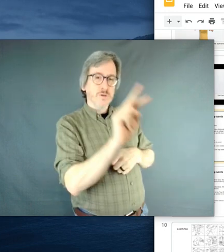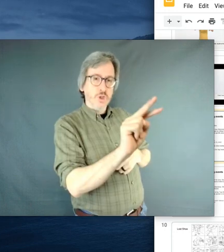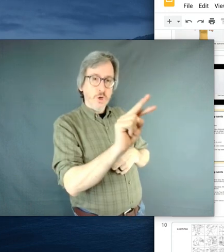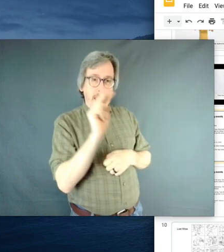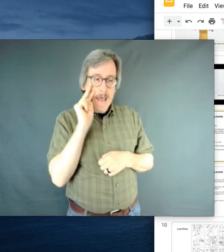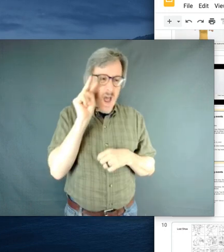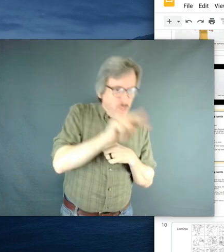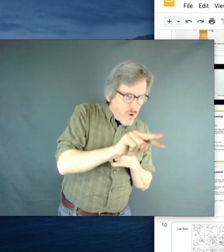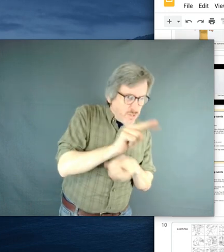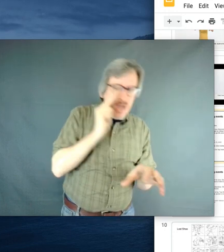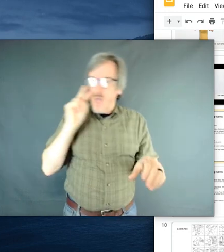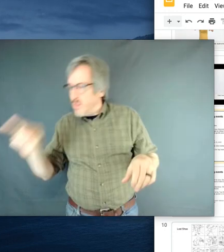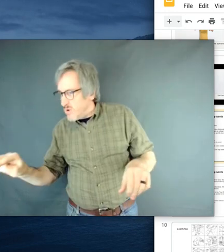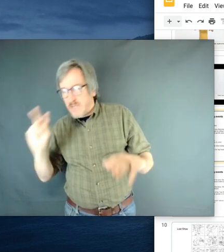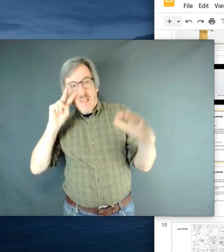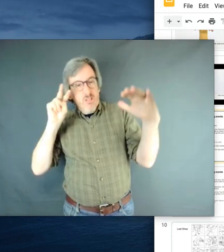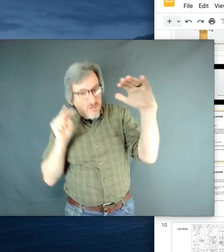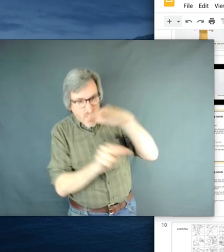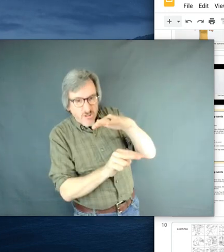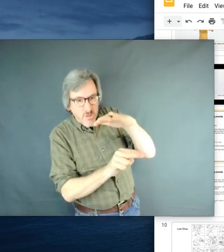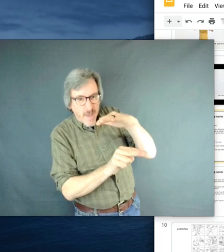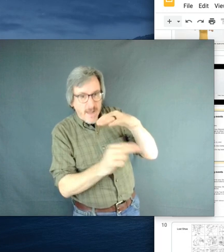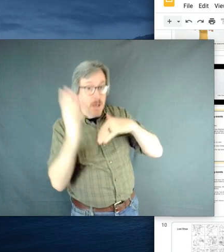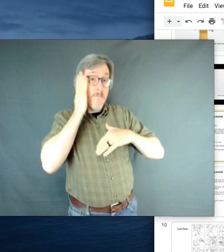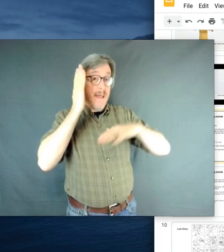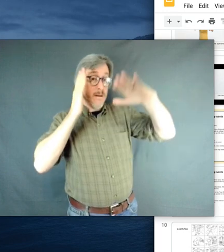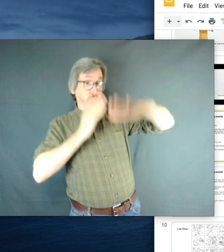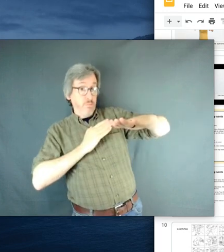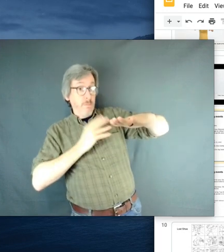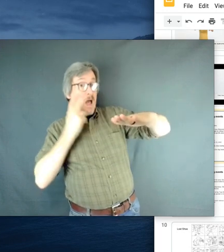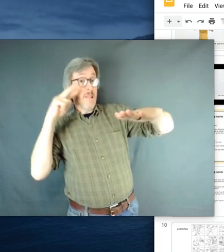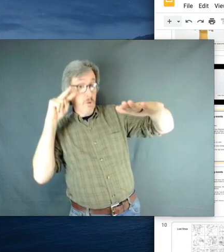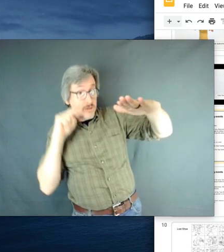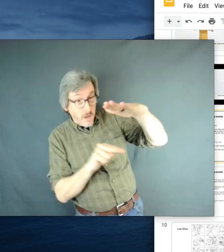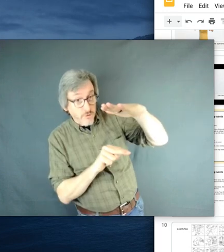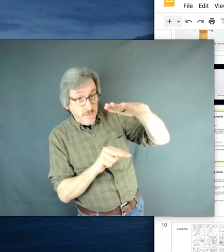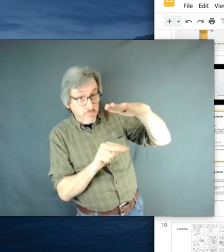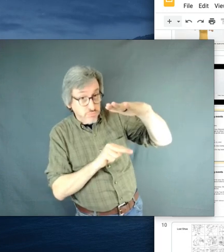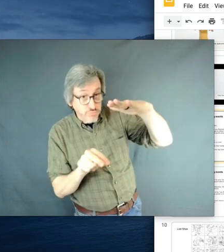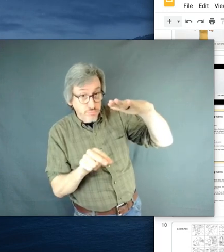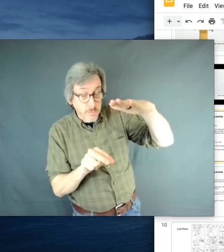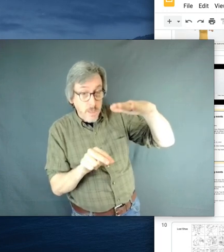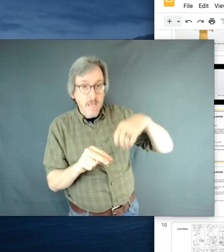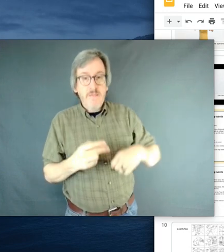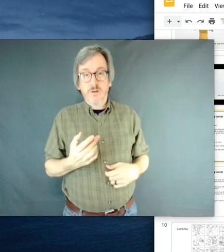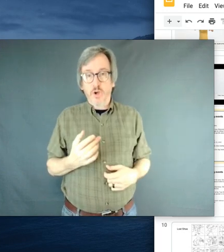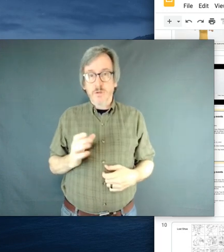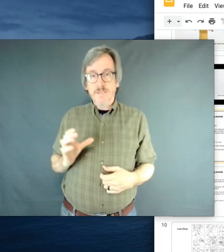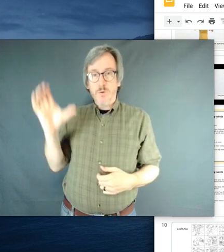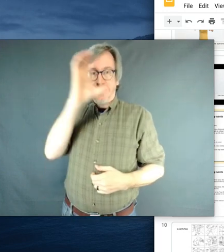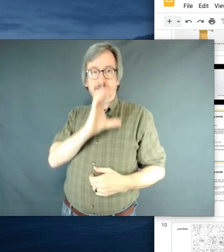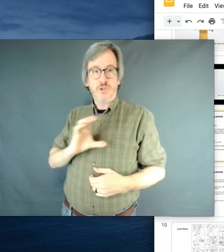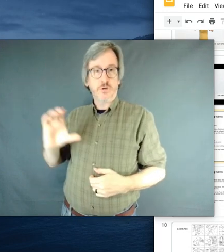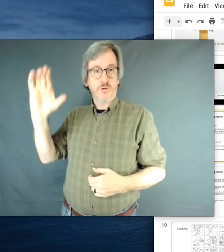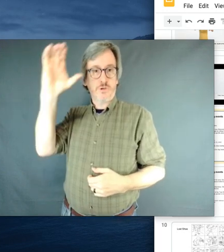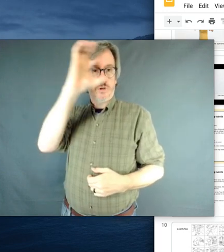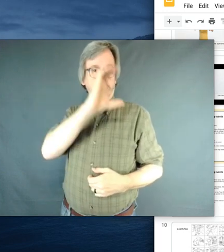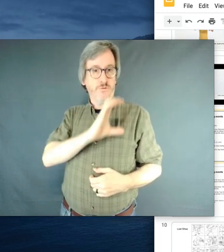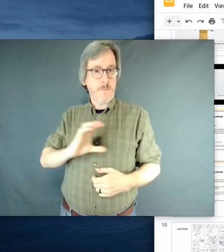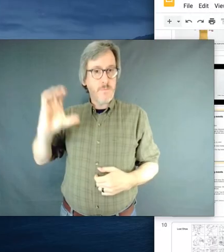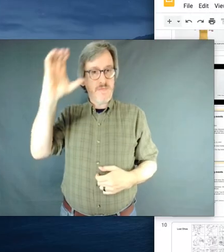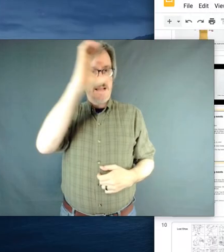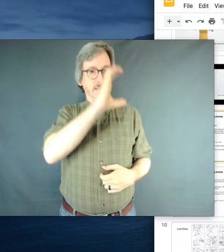There's look at. I looked under the bed, boom. I looked under it. There's also